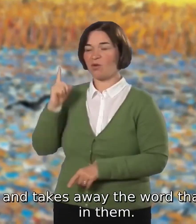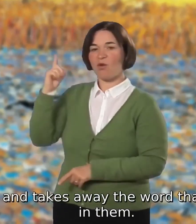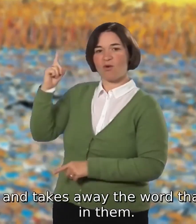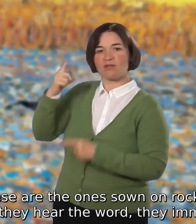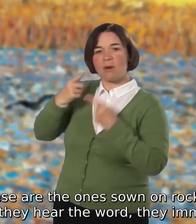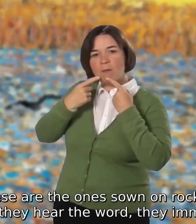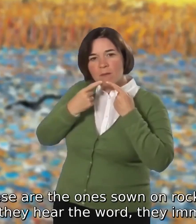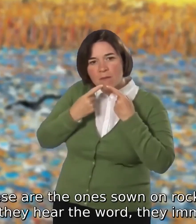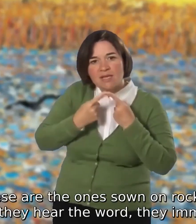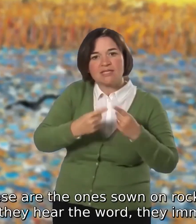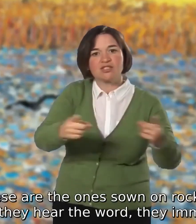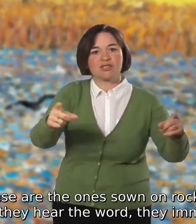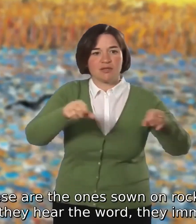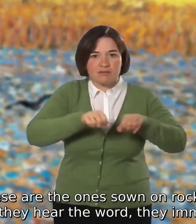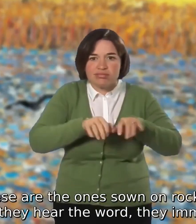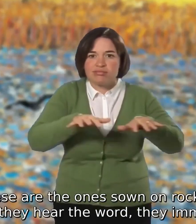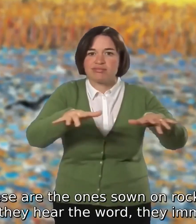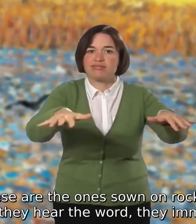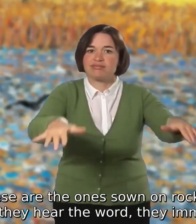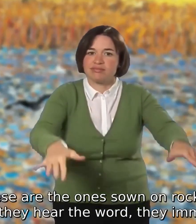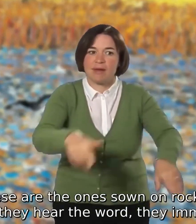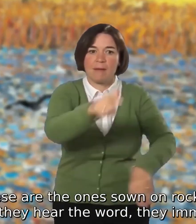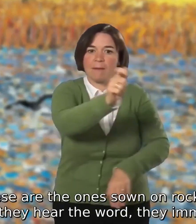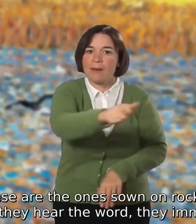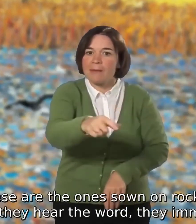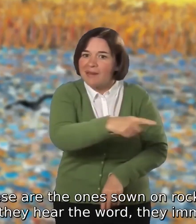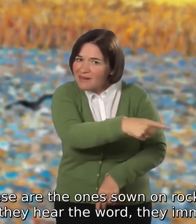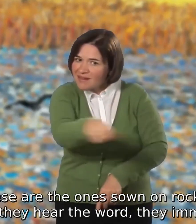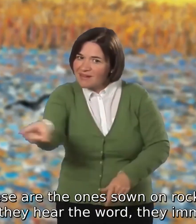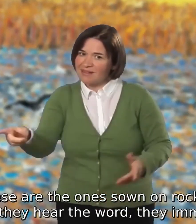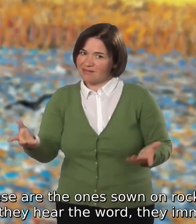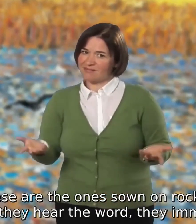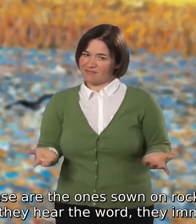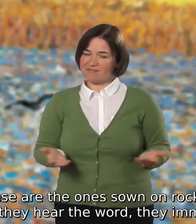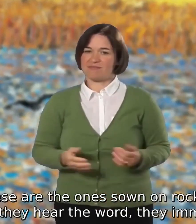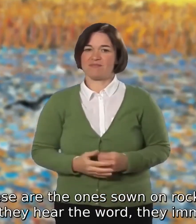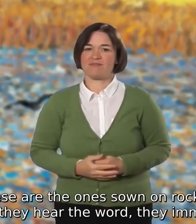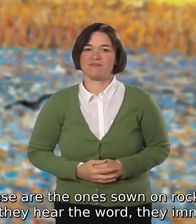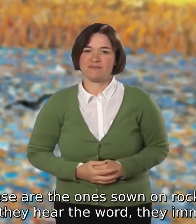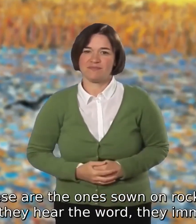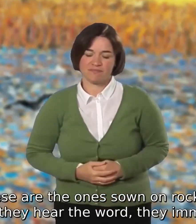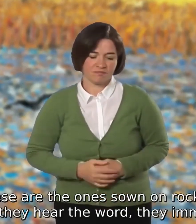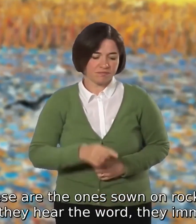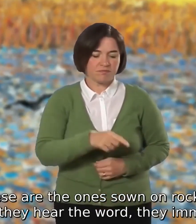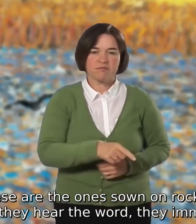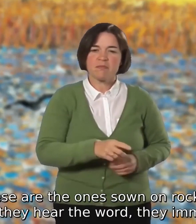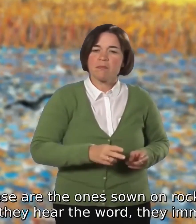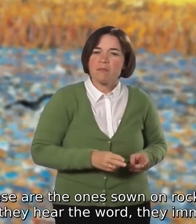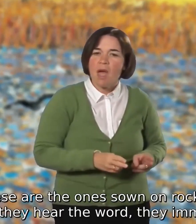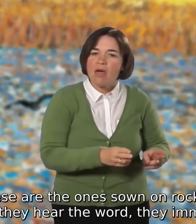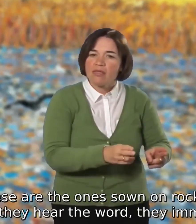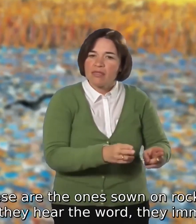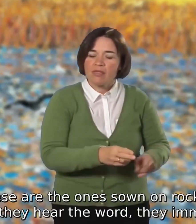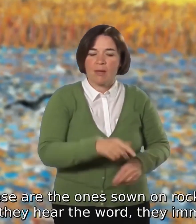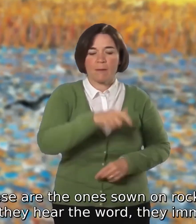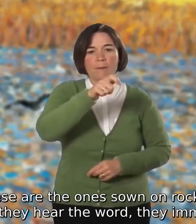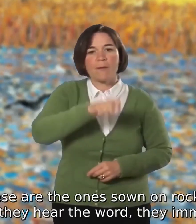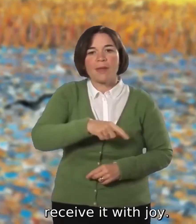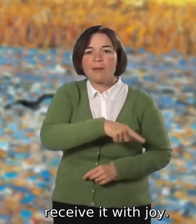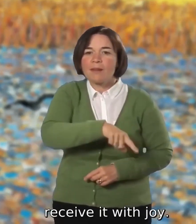And these are the ones sown on rocky ground. When they hear the word, they immediately receive